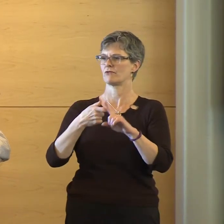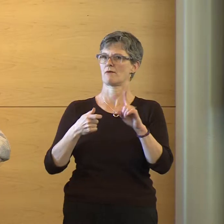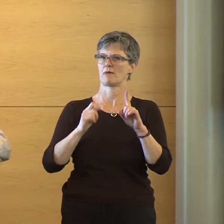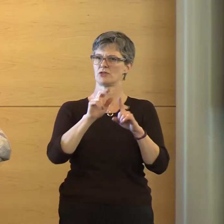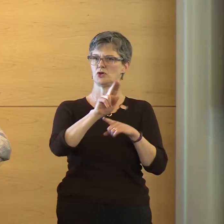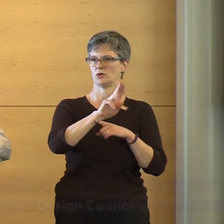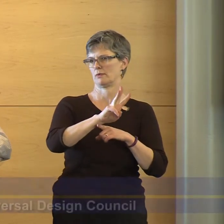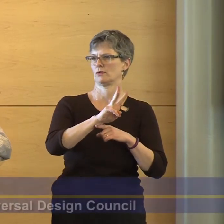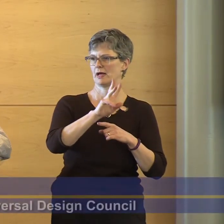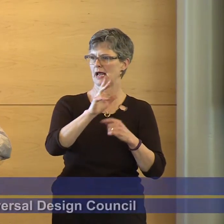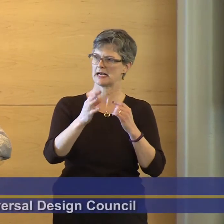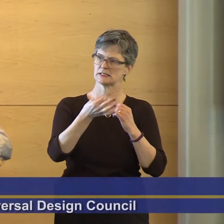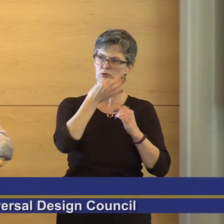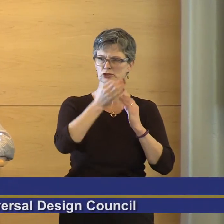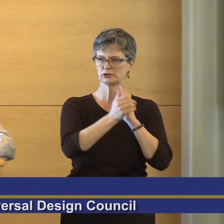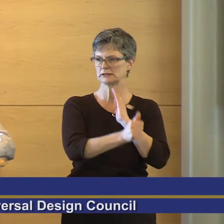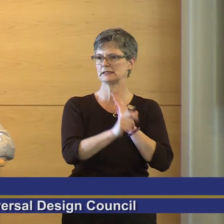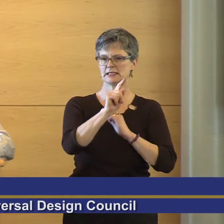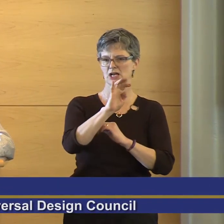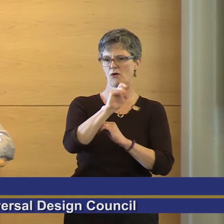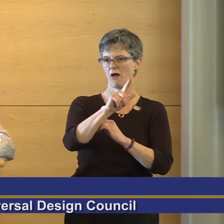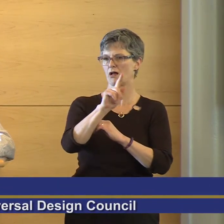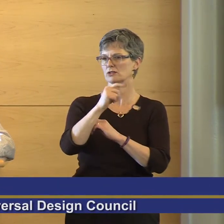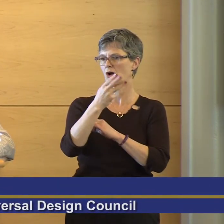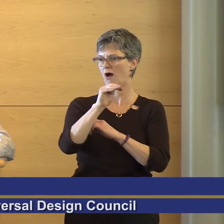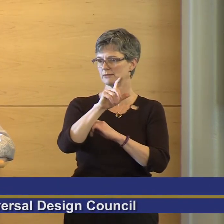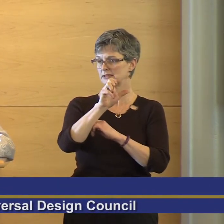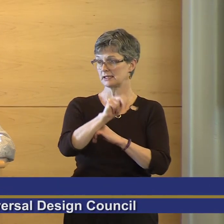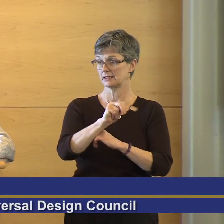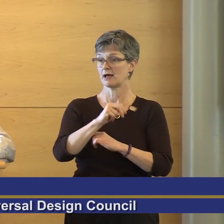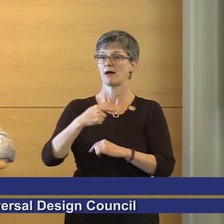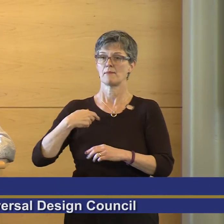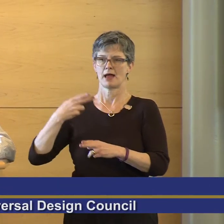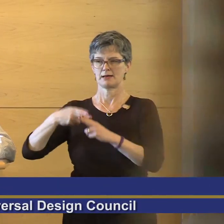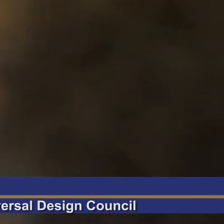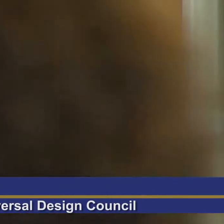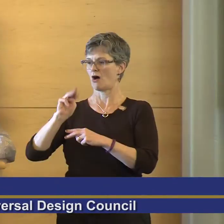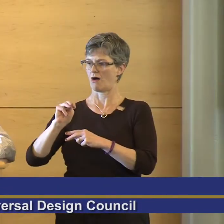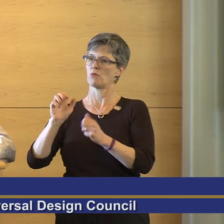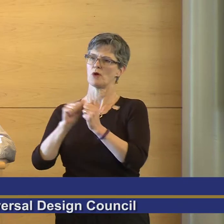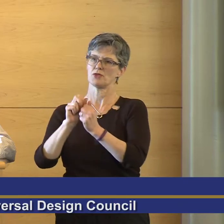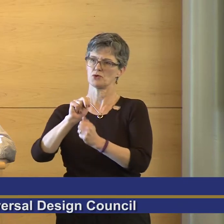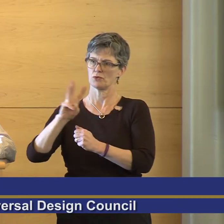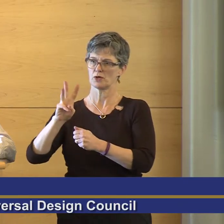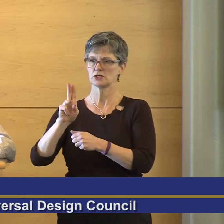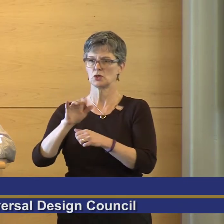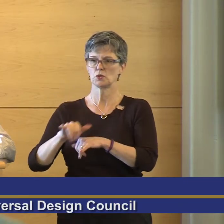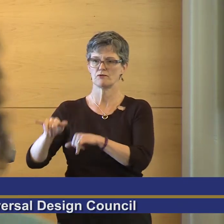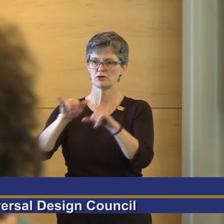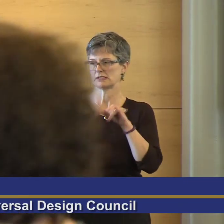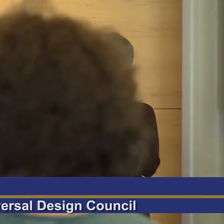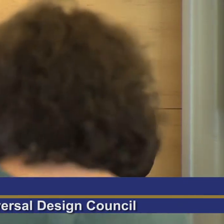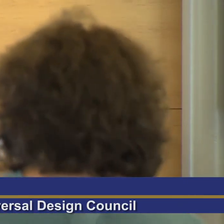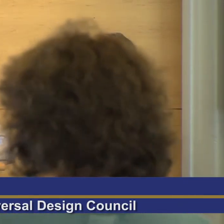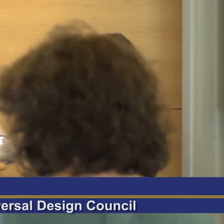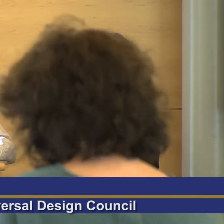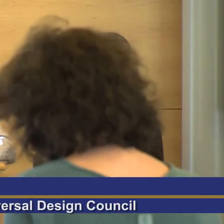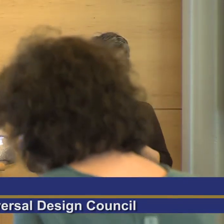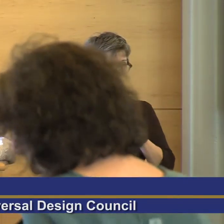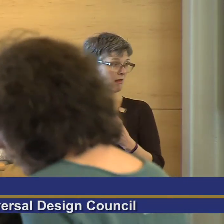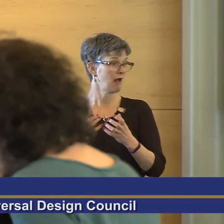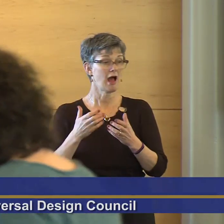Terrill Thompson. My name's Tom Minty, and I'm with the Northwest Universal Design Council. And I want to thank you all